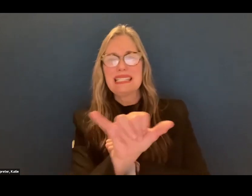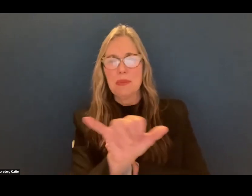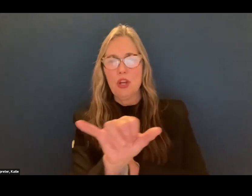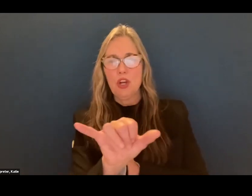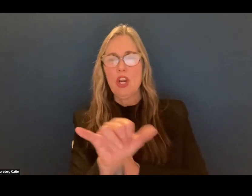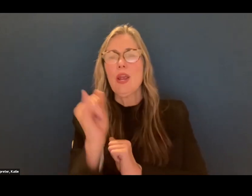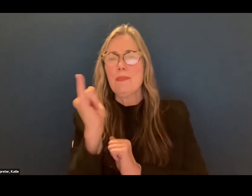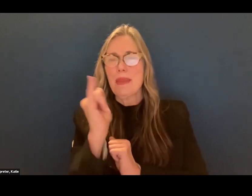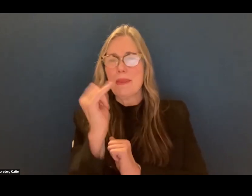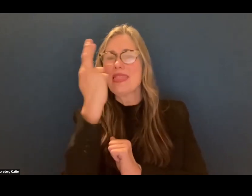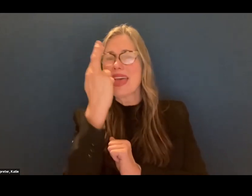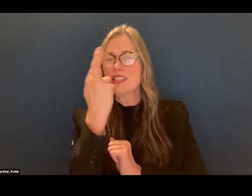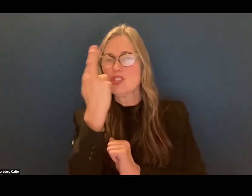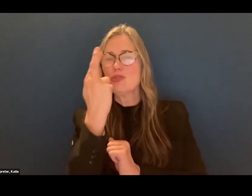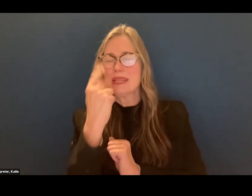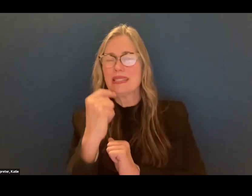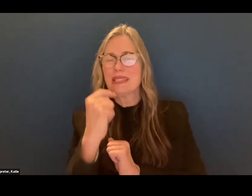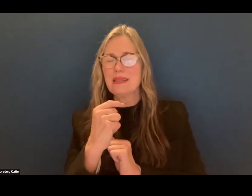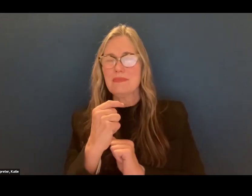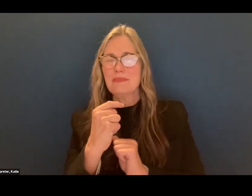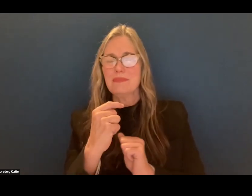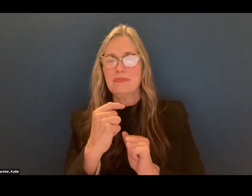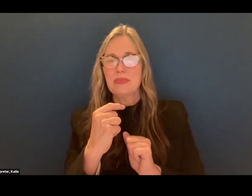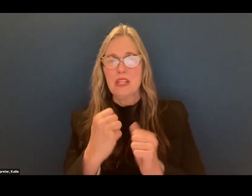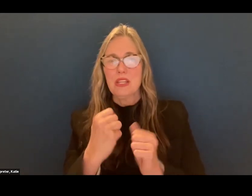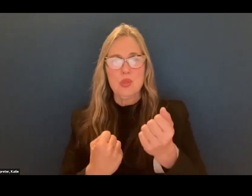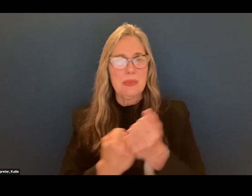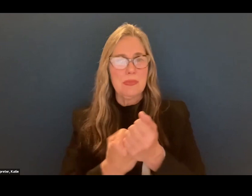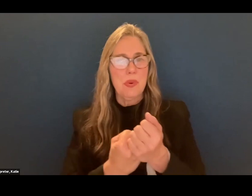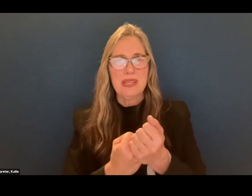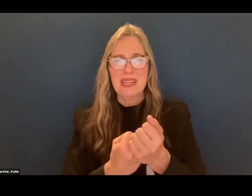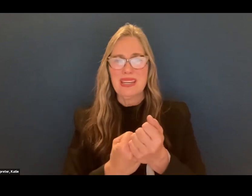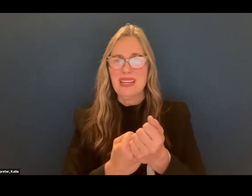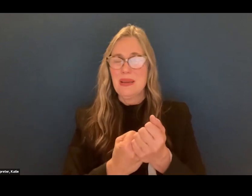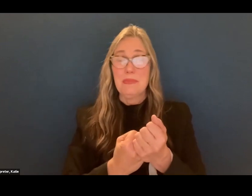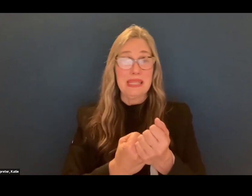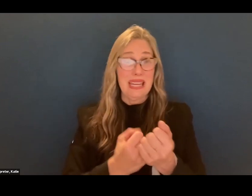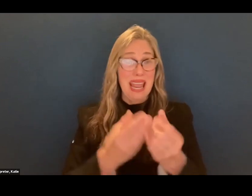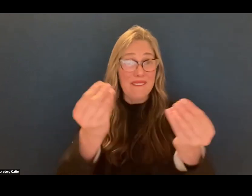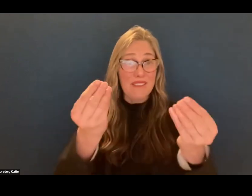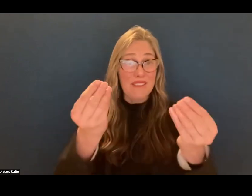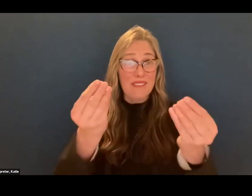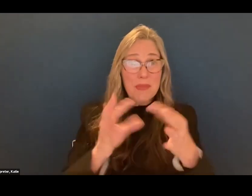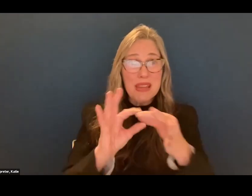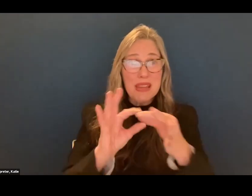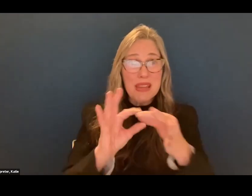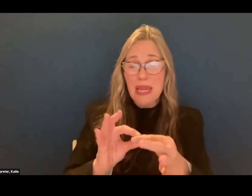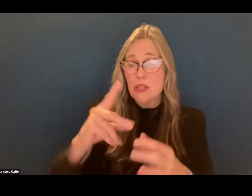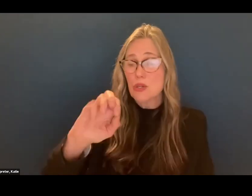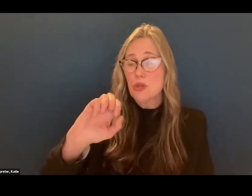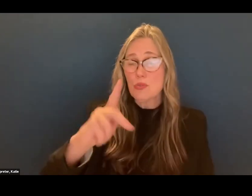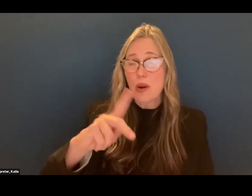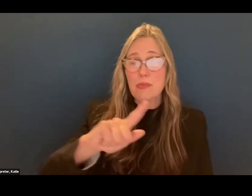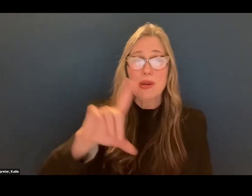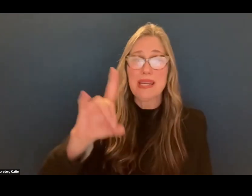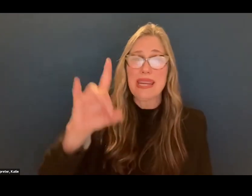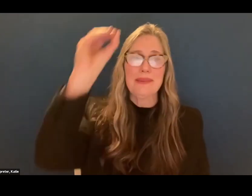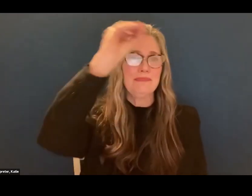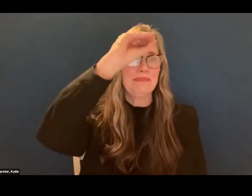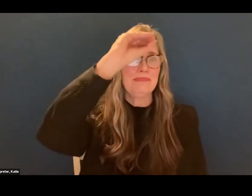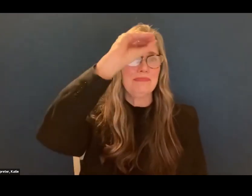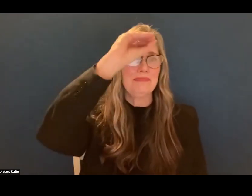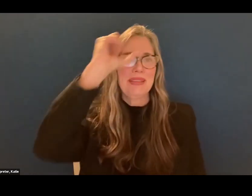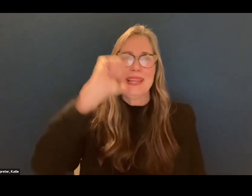that was the idea. We still don't have a lot of information on Prop 28 yet and how much that is for us, and